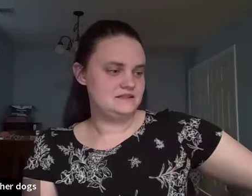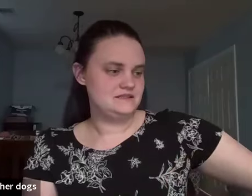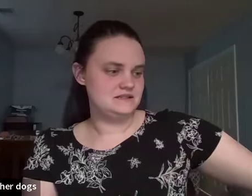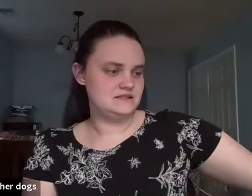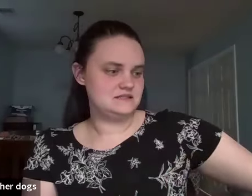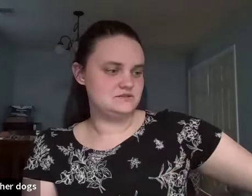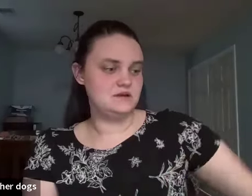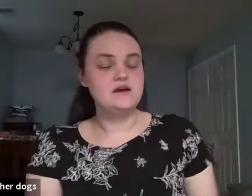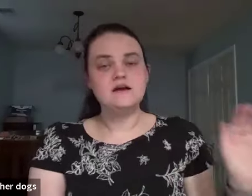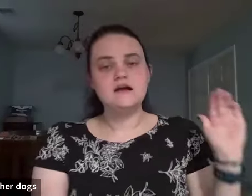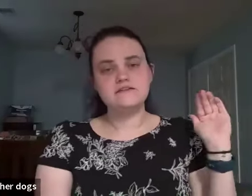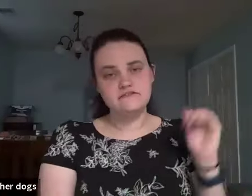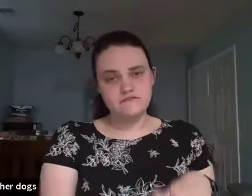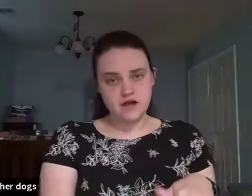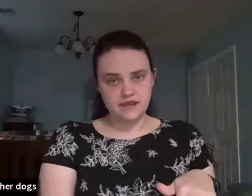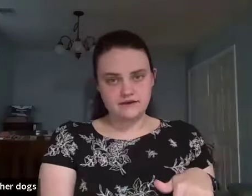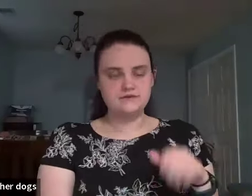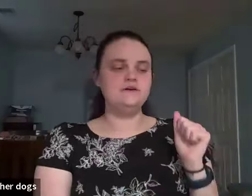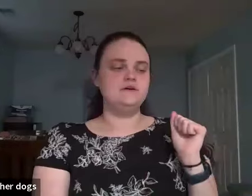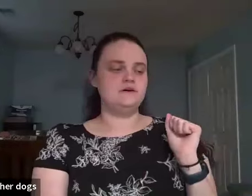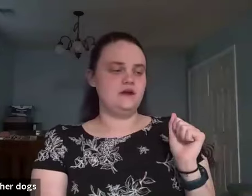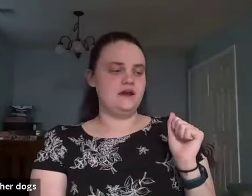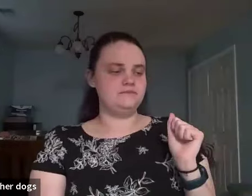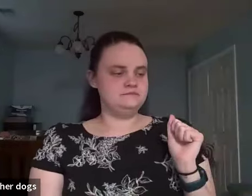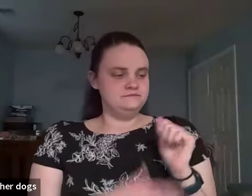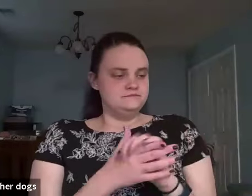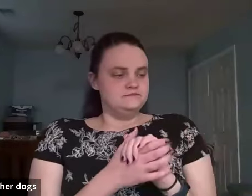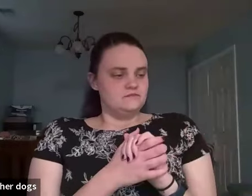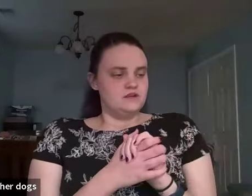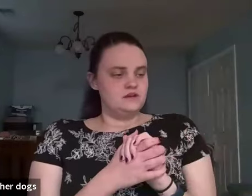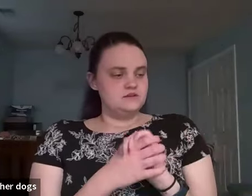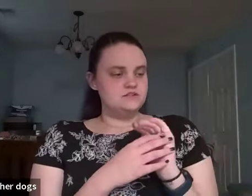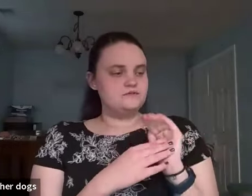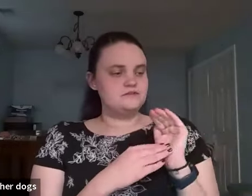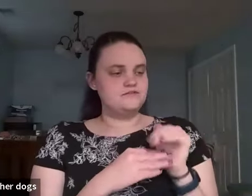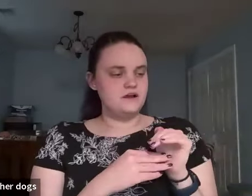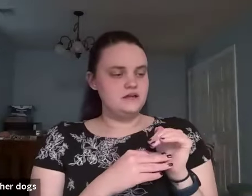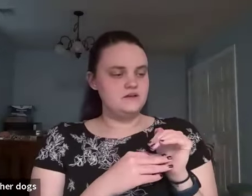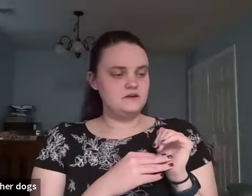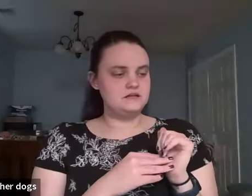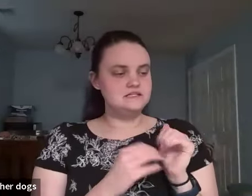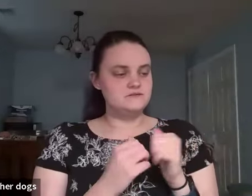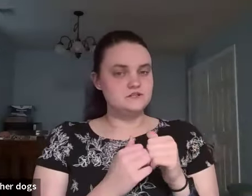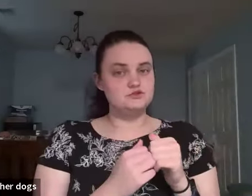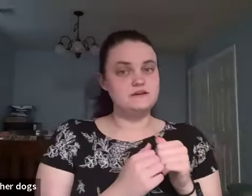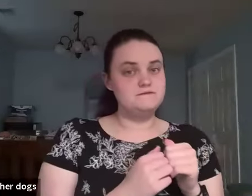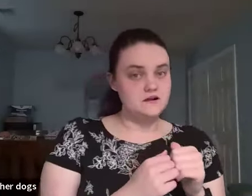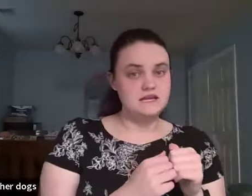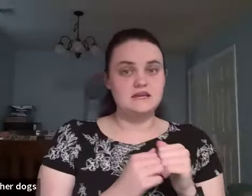Let's see the next one. Fun. Okay. So for fun, there is a difference between fun